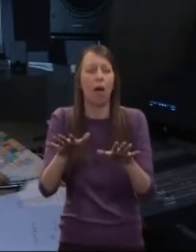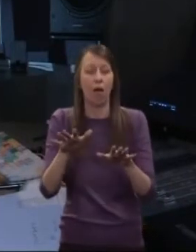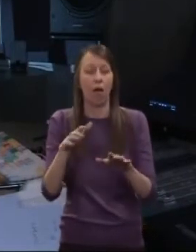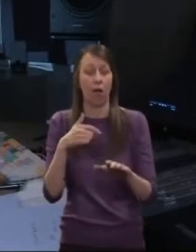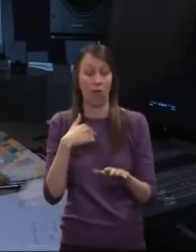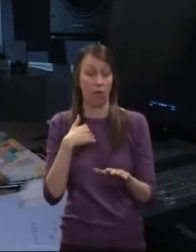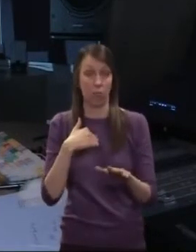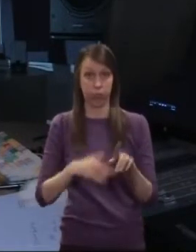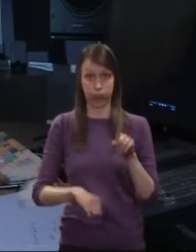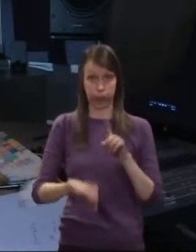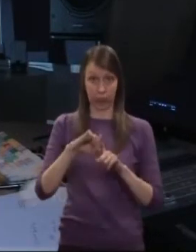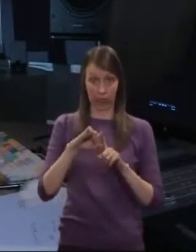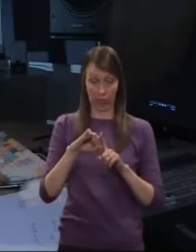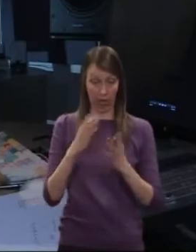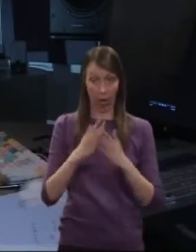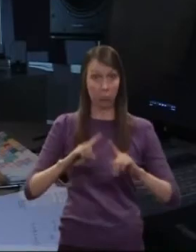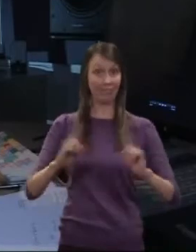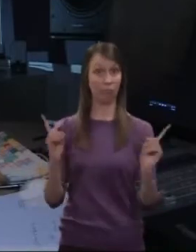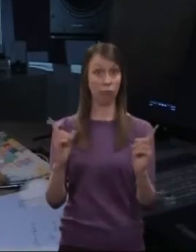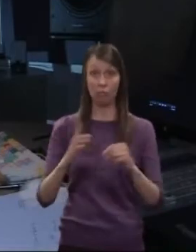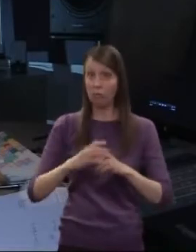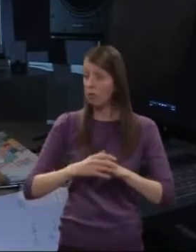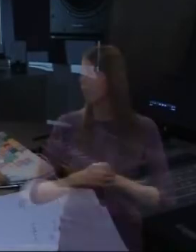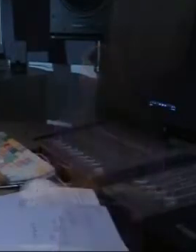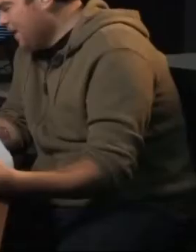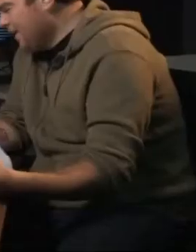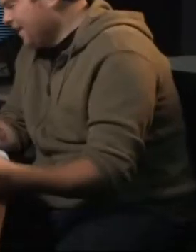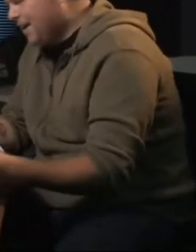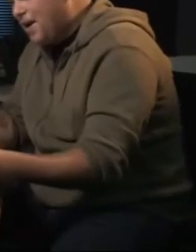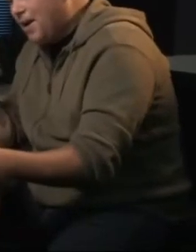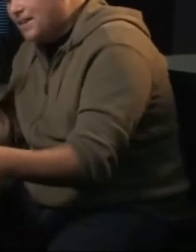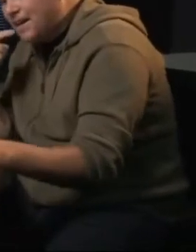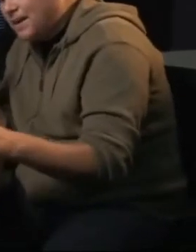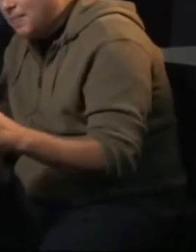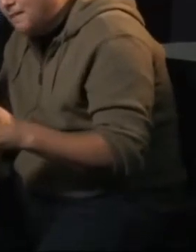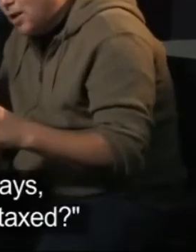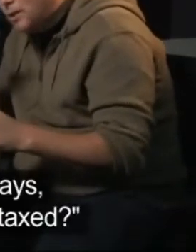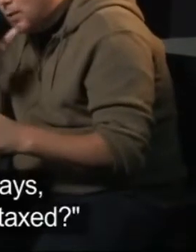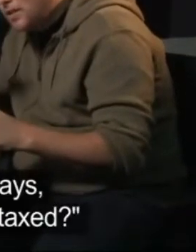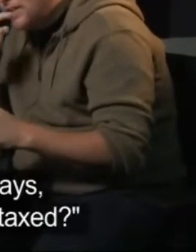a child of some description. Extraordinary.